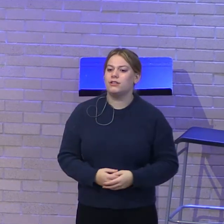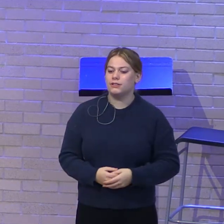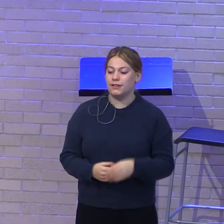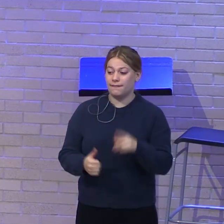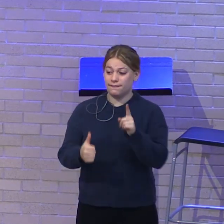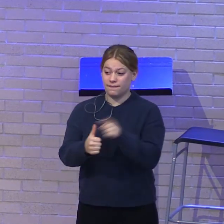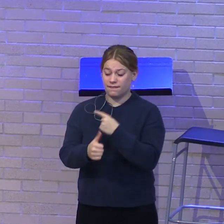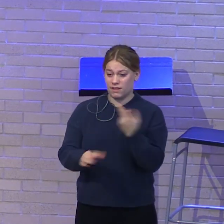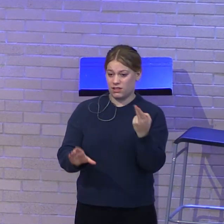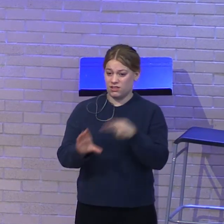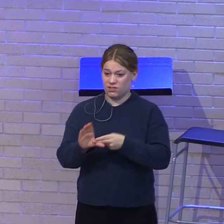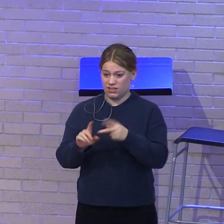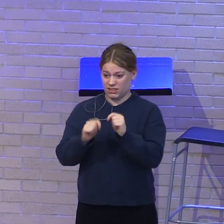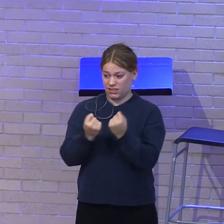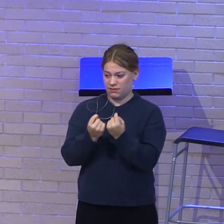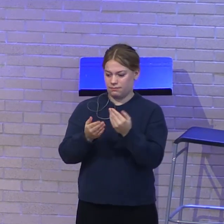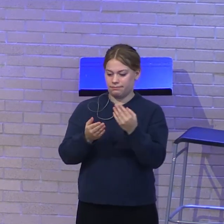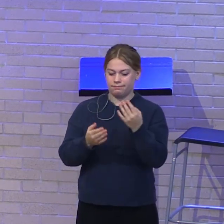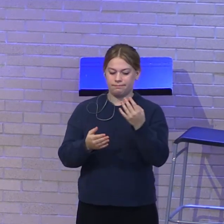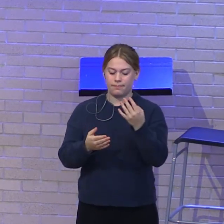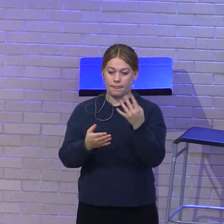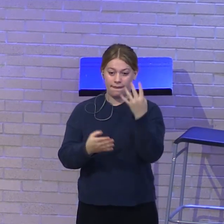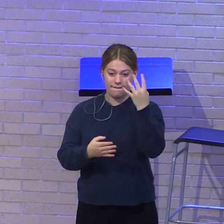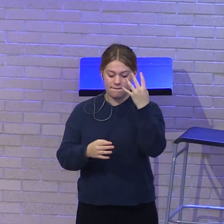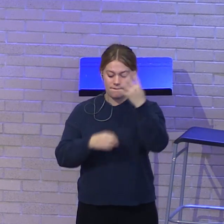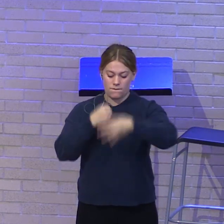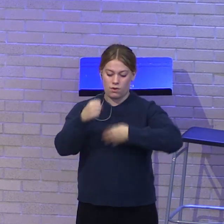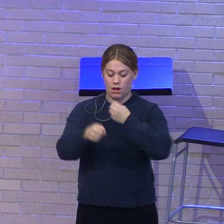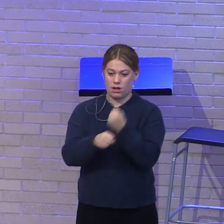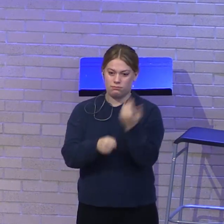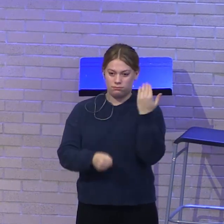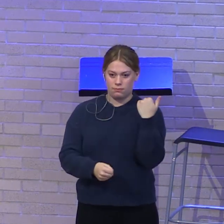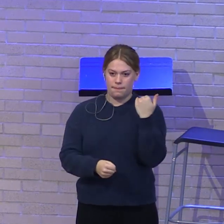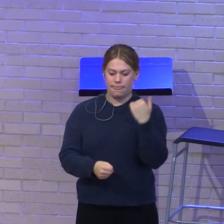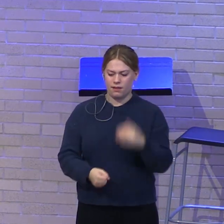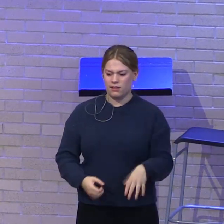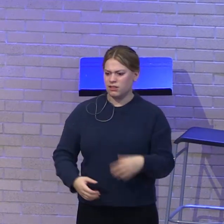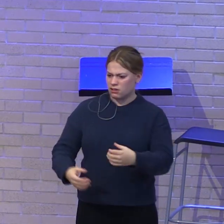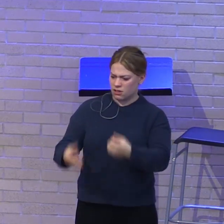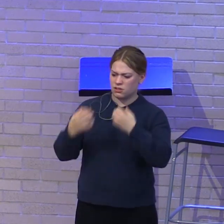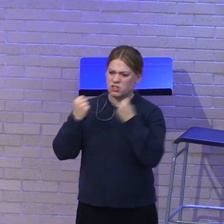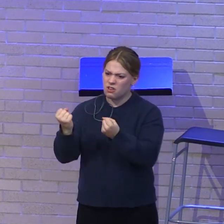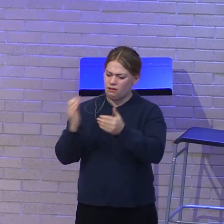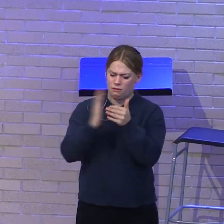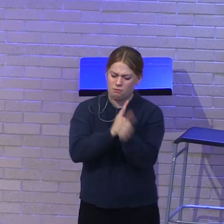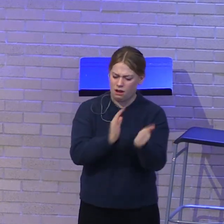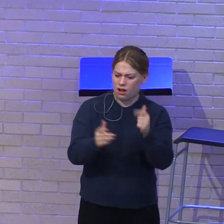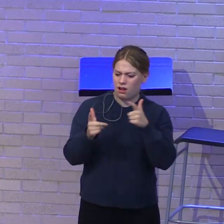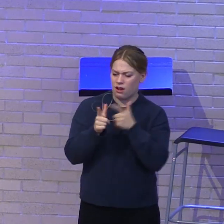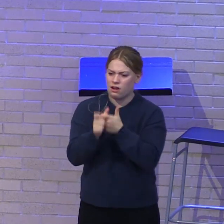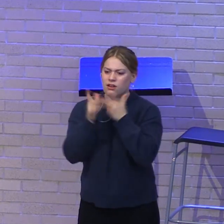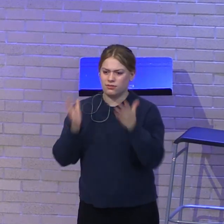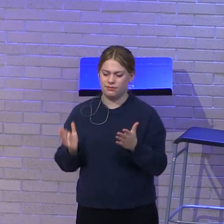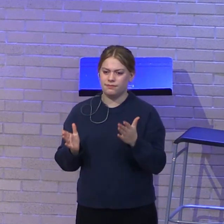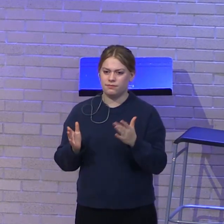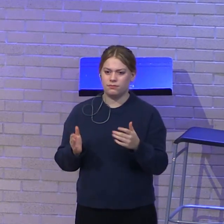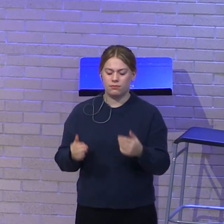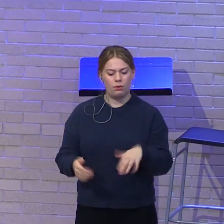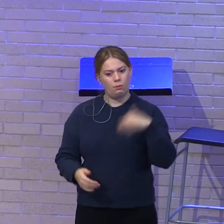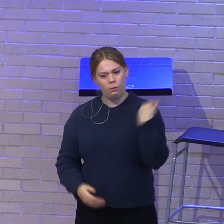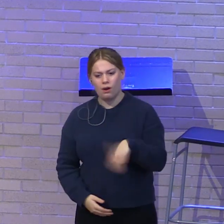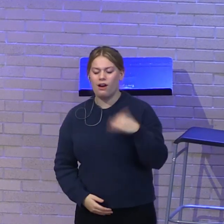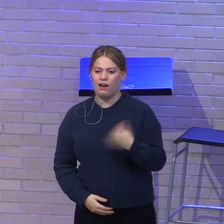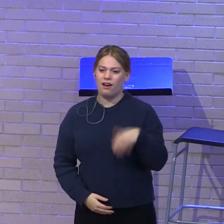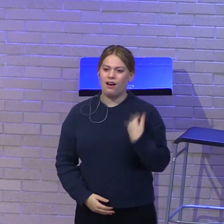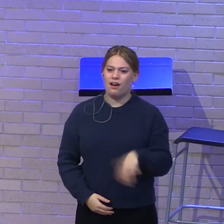first joined that team 4 years earlier. Like, these were strong runners, really skilled runners, and just genuinely impressive.